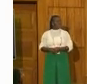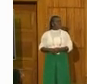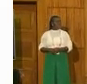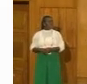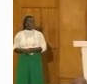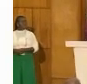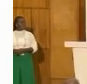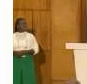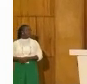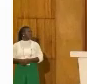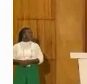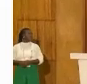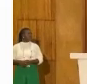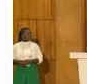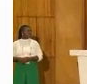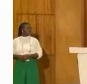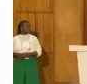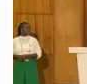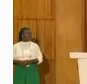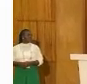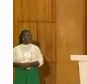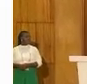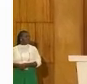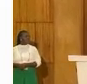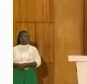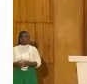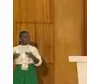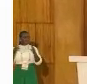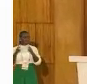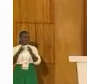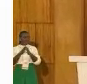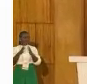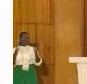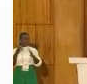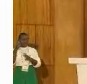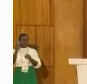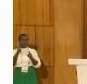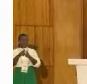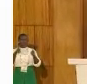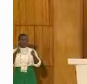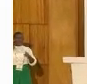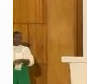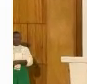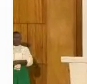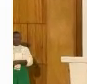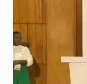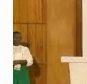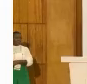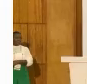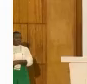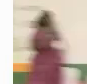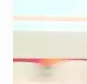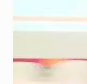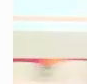any questions in the meantime? Oh, questions. Oh, questions. Okay. Yes, thank you very much for that great presentation. My name is Rachel Ofuriata.